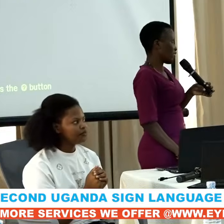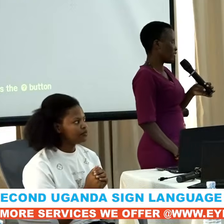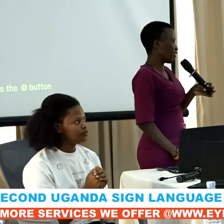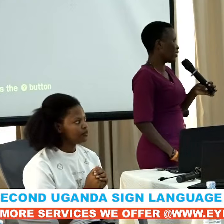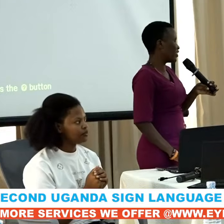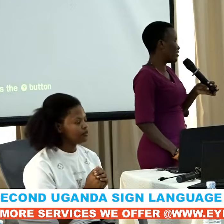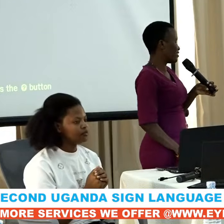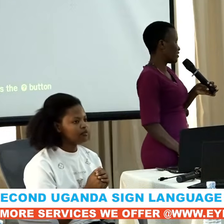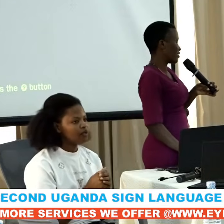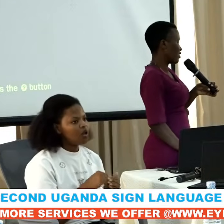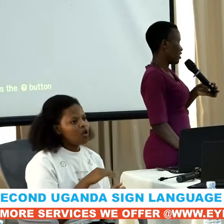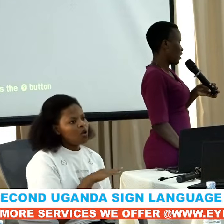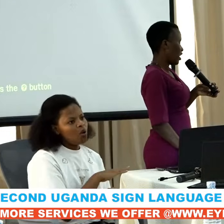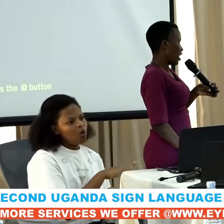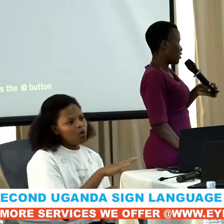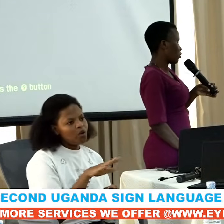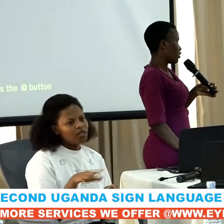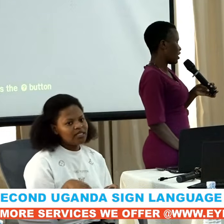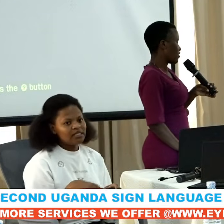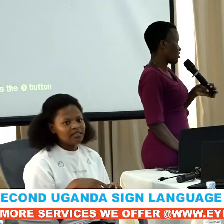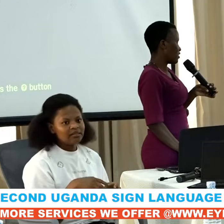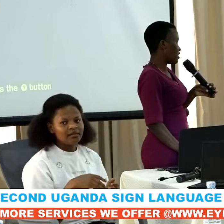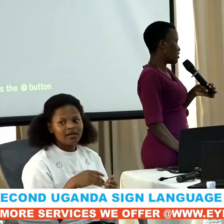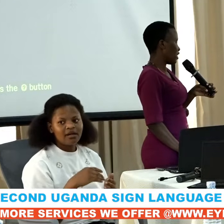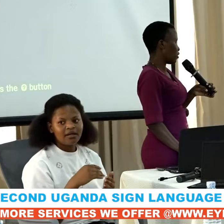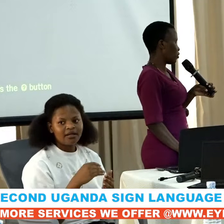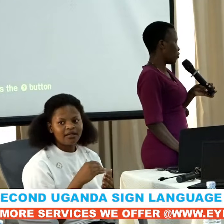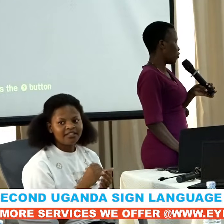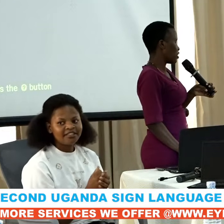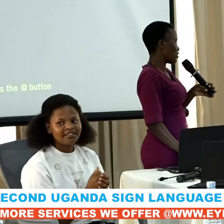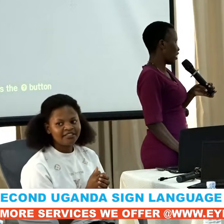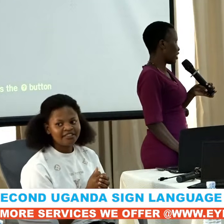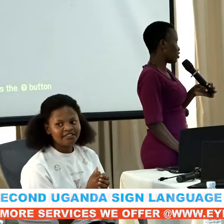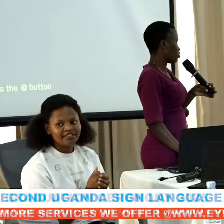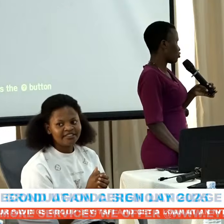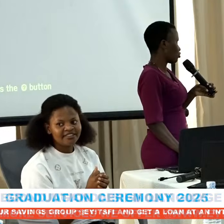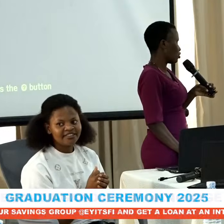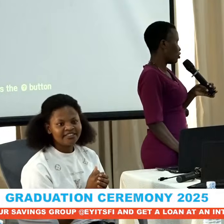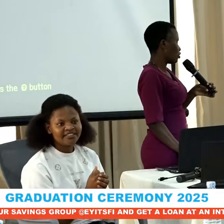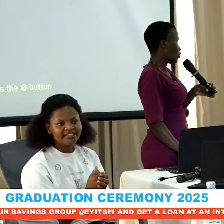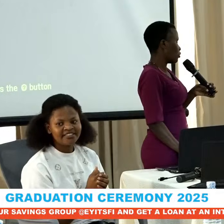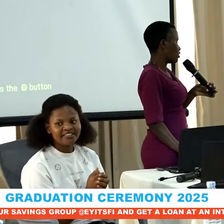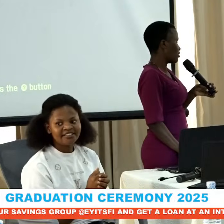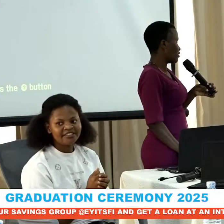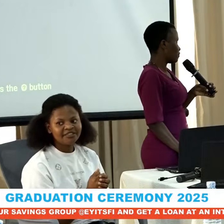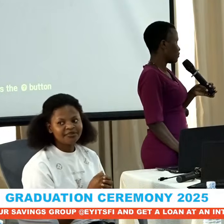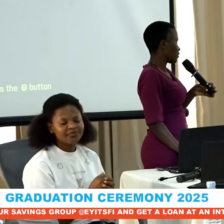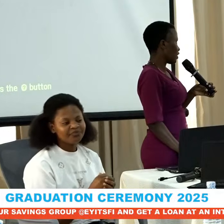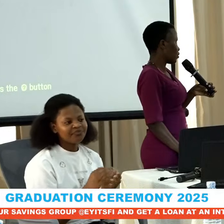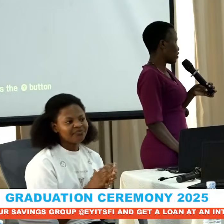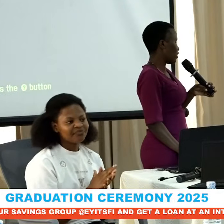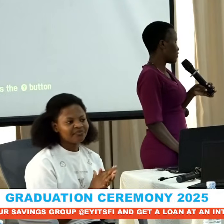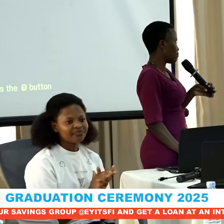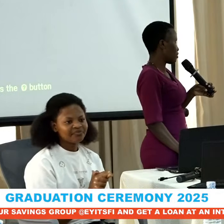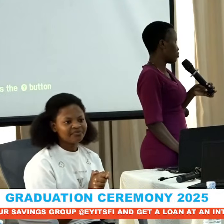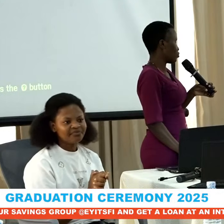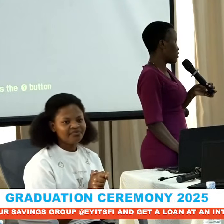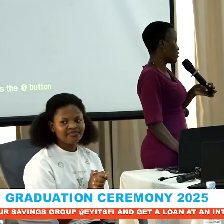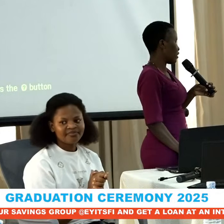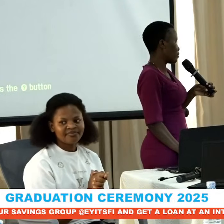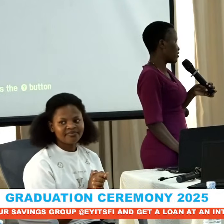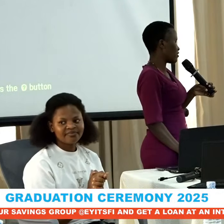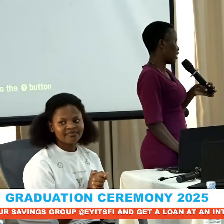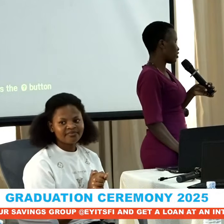these categories are recognized in the law or in the act known as Persons